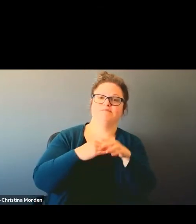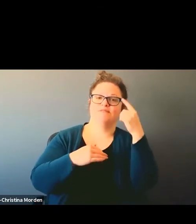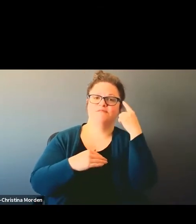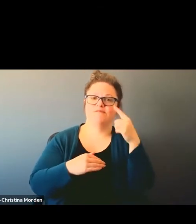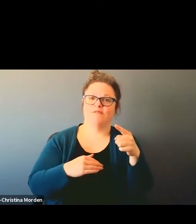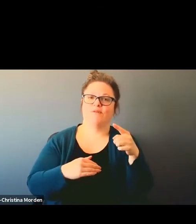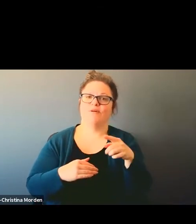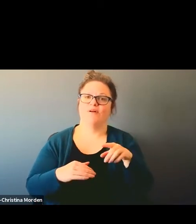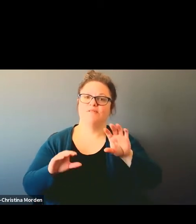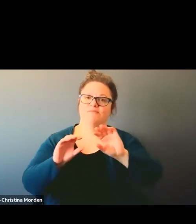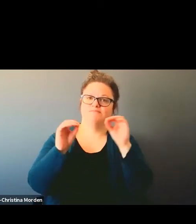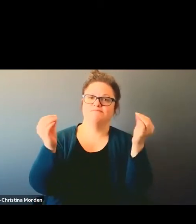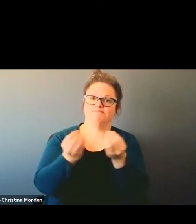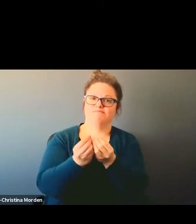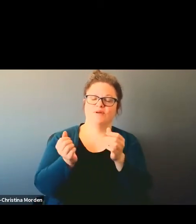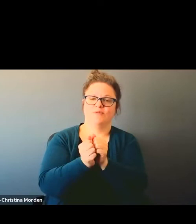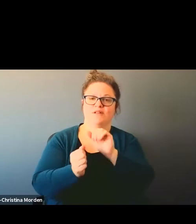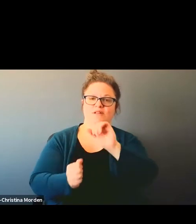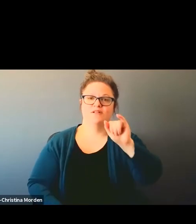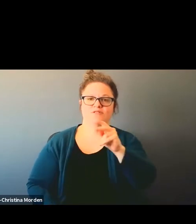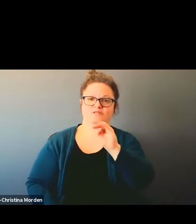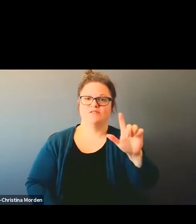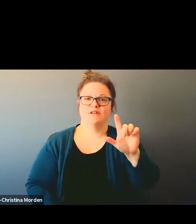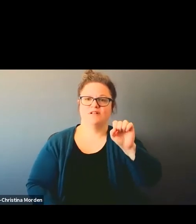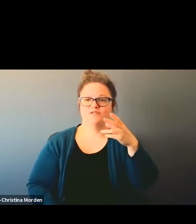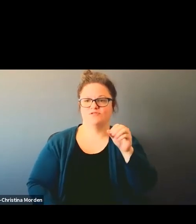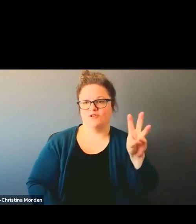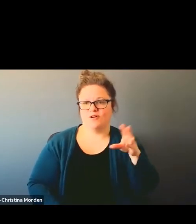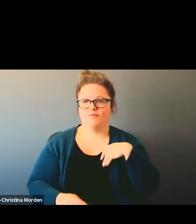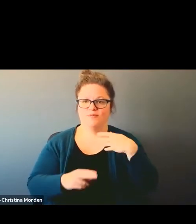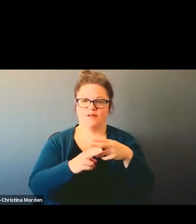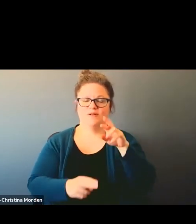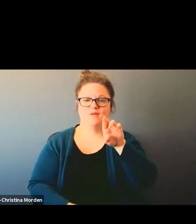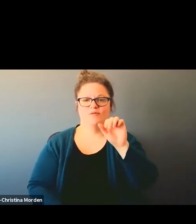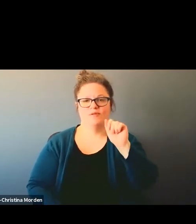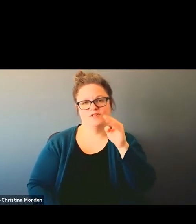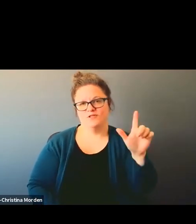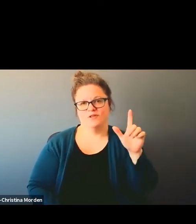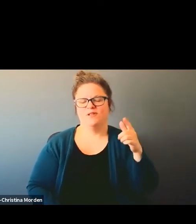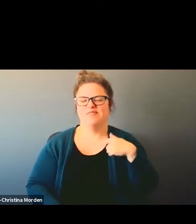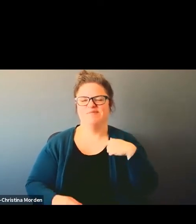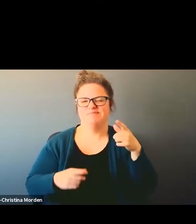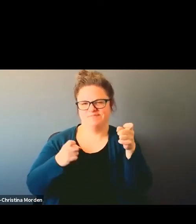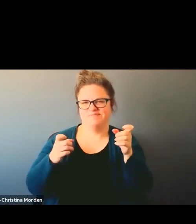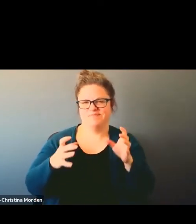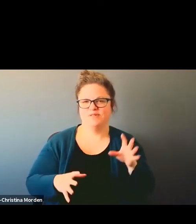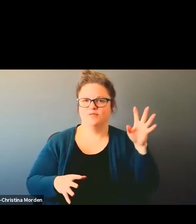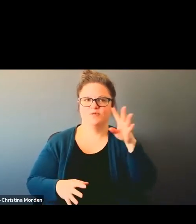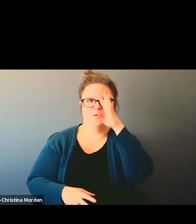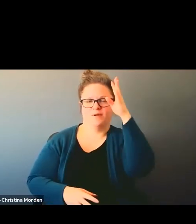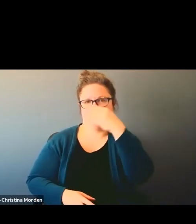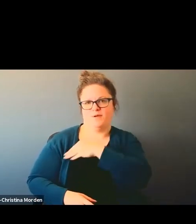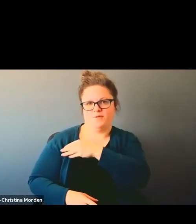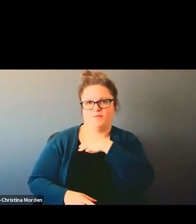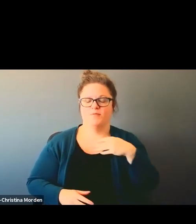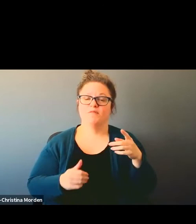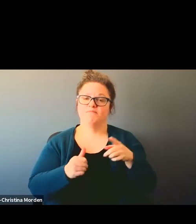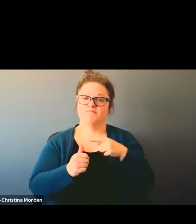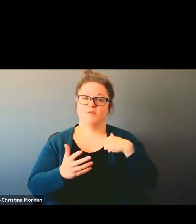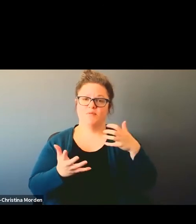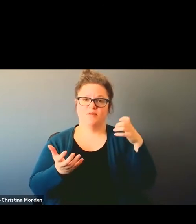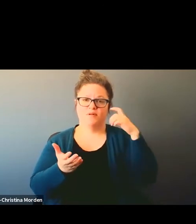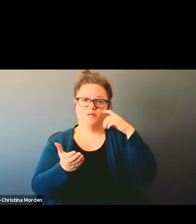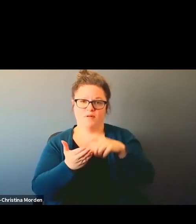Andrewchuk, and I am the Training Programs Manager at Creative Manitoba. I'd like to first acknowledge that Creative Manitoba and